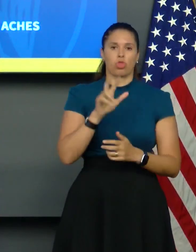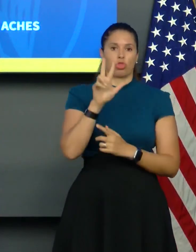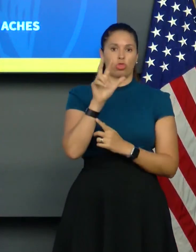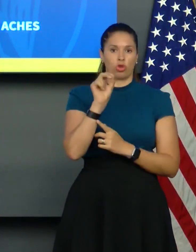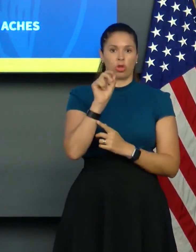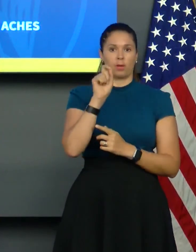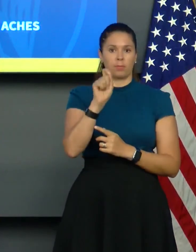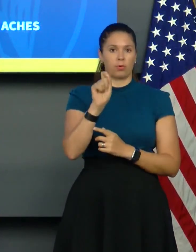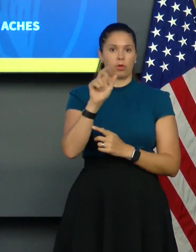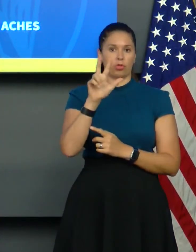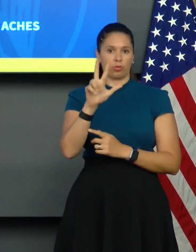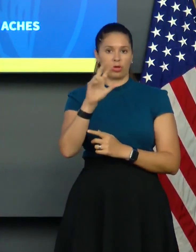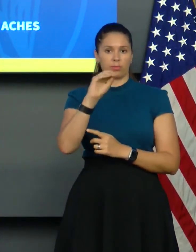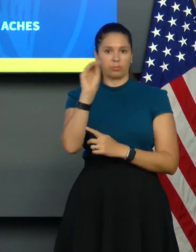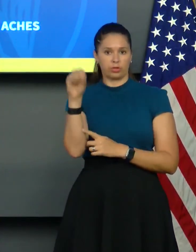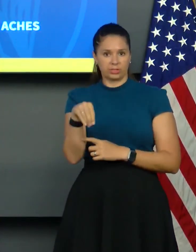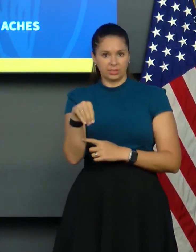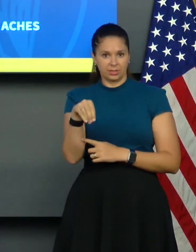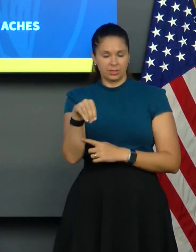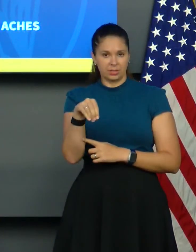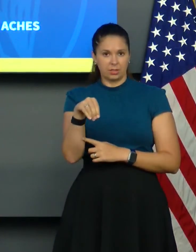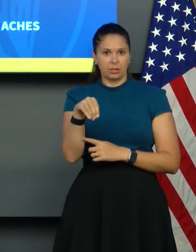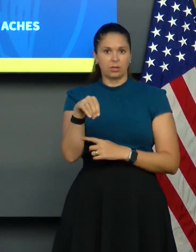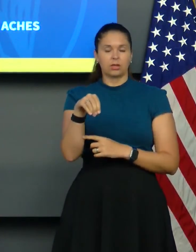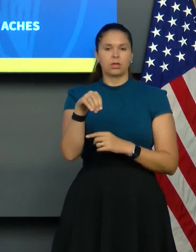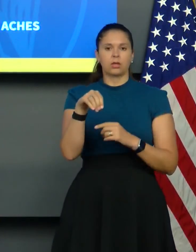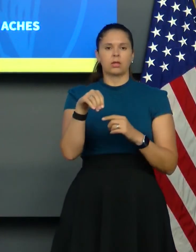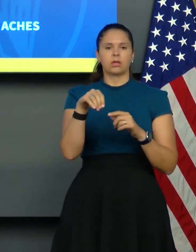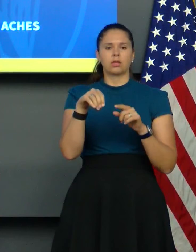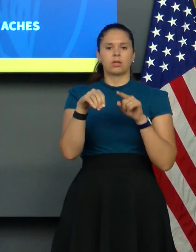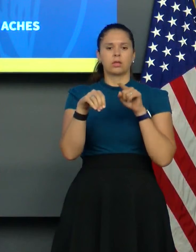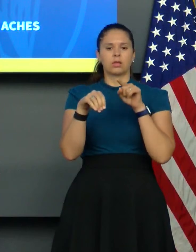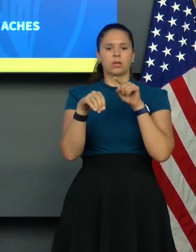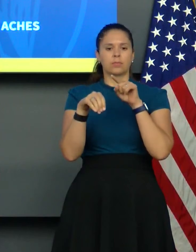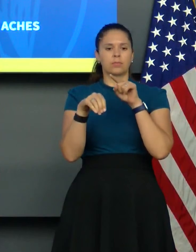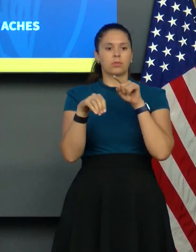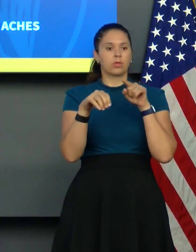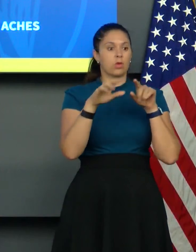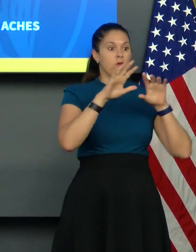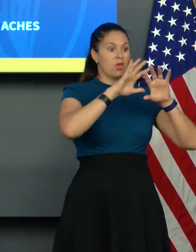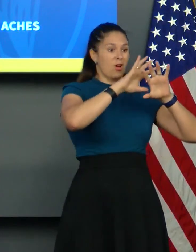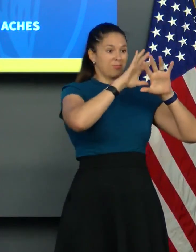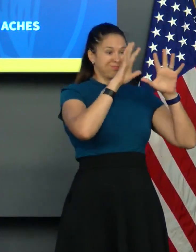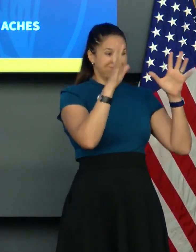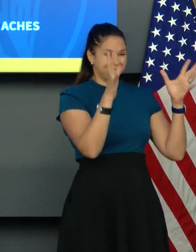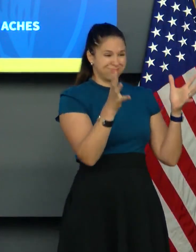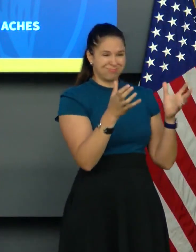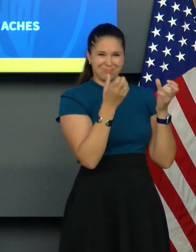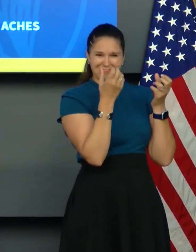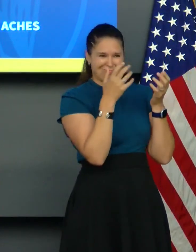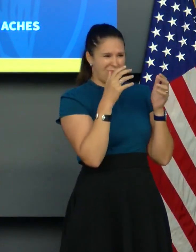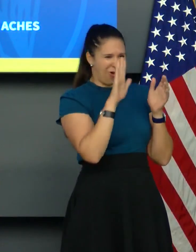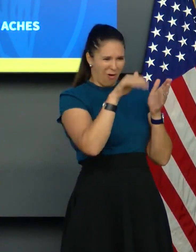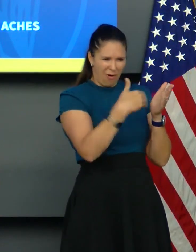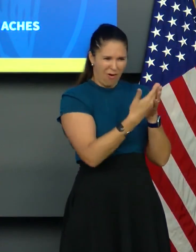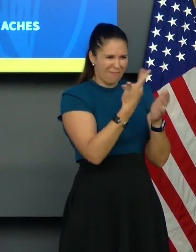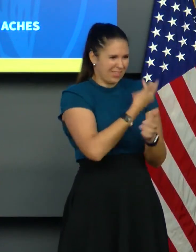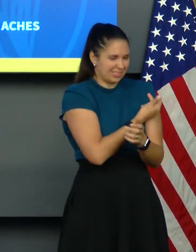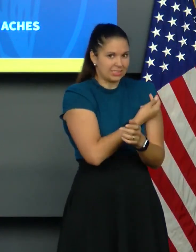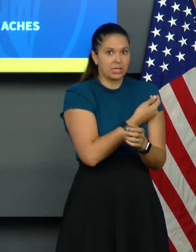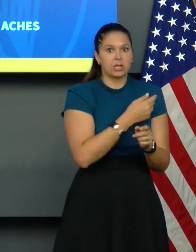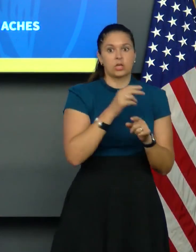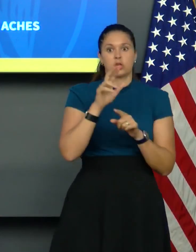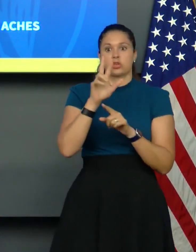30.3% of all of the vaccinations that have been given to